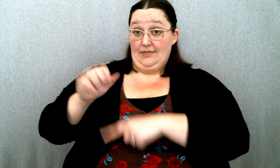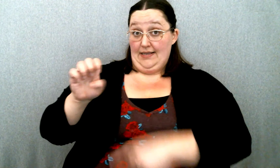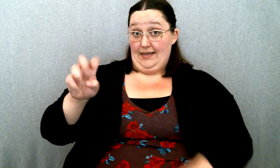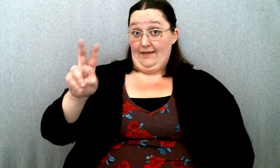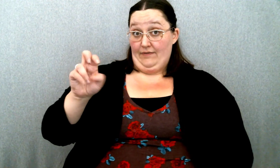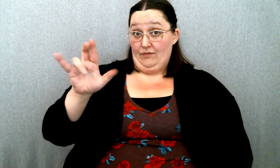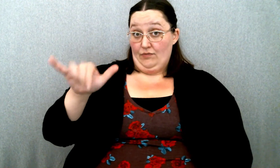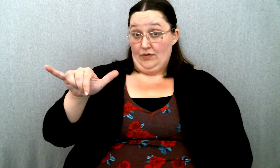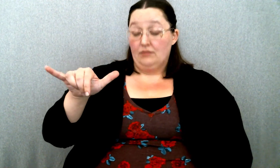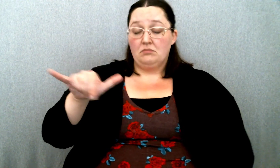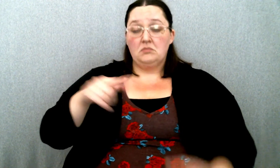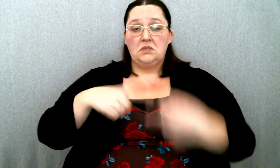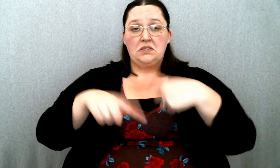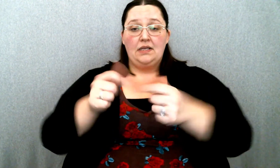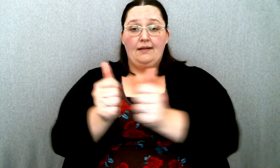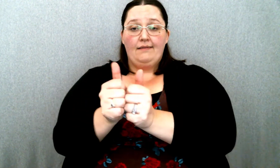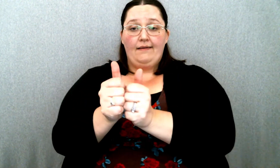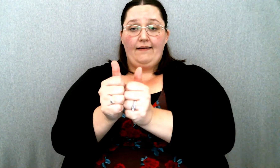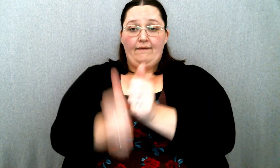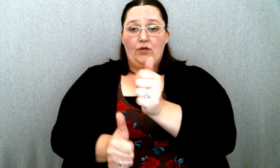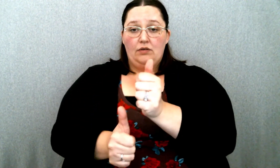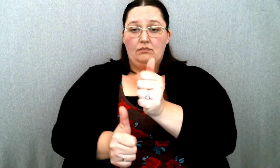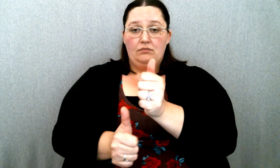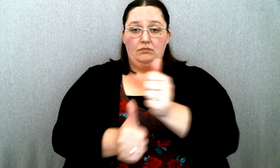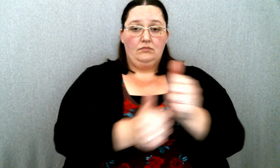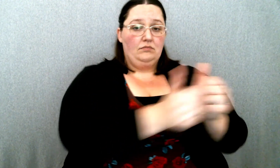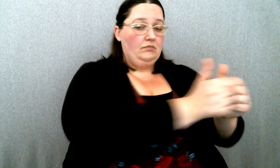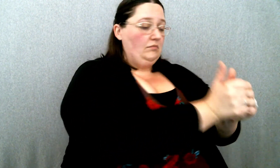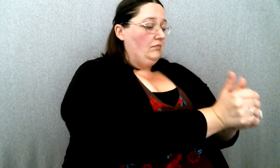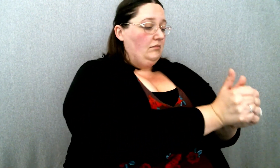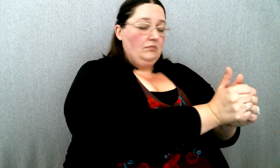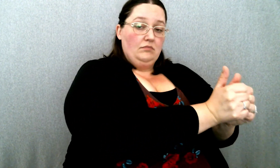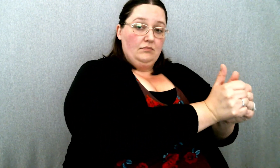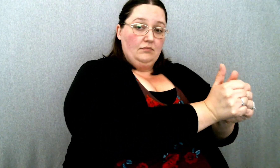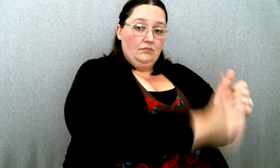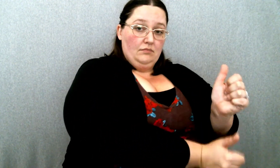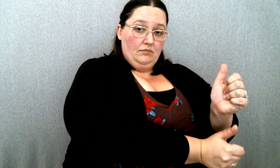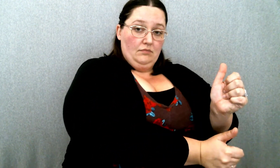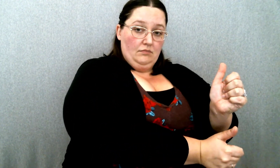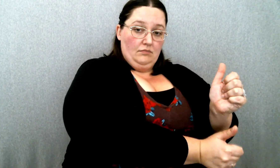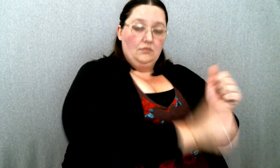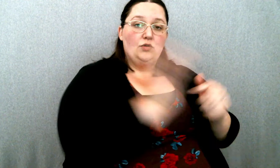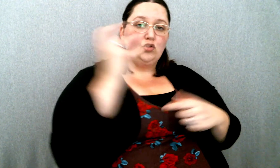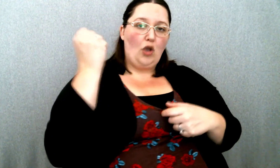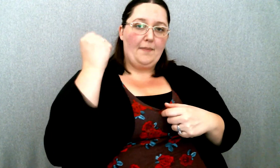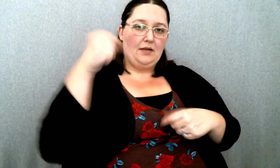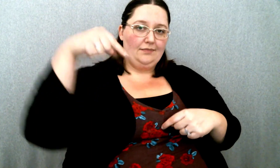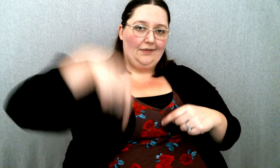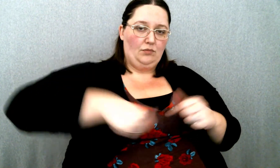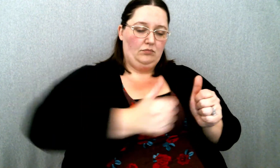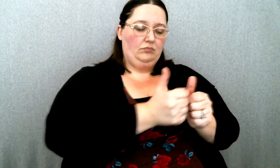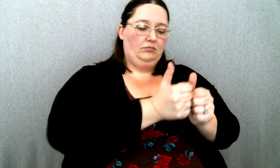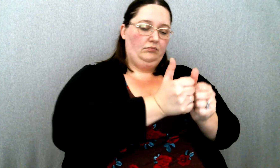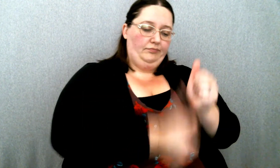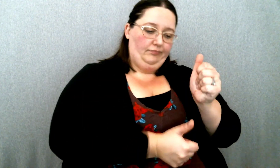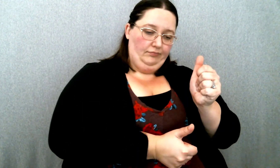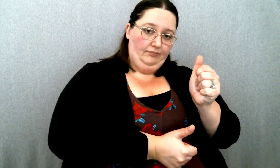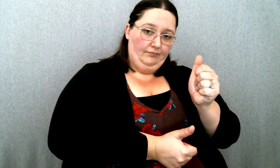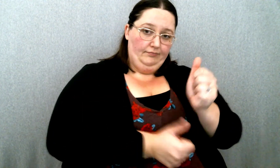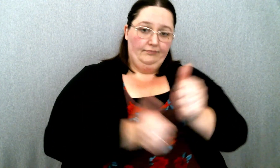sign every or each looks very much like pass, right? Pass goes forward, but each or every goes down. Your dominant hand is going to